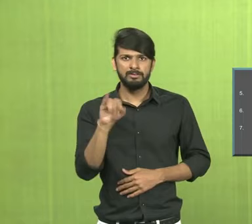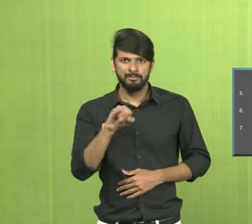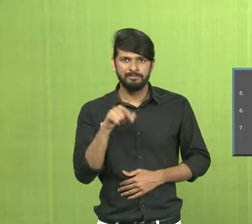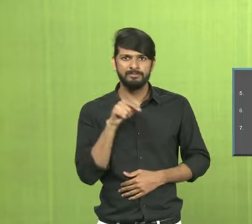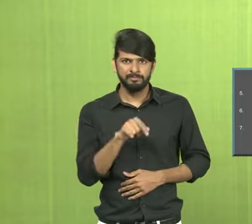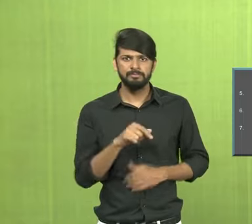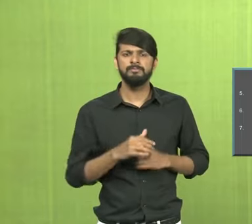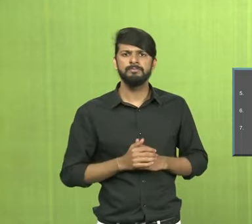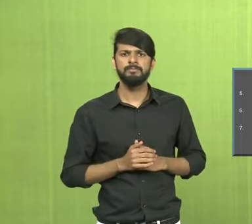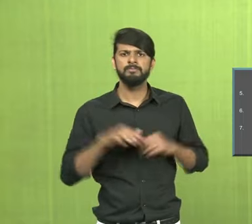Answer number 6.